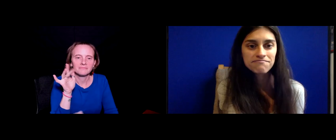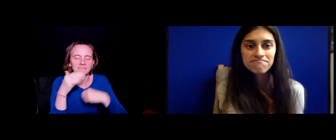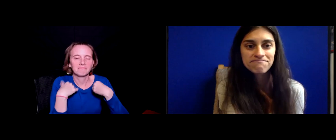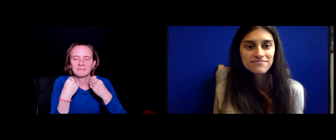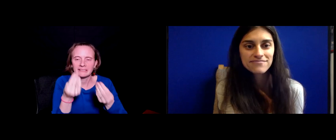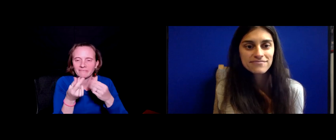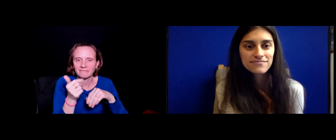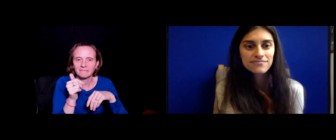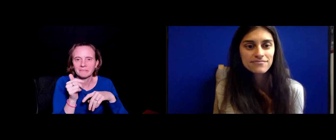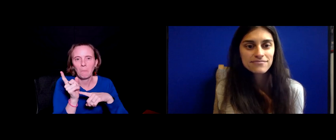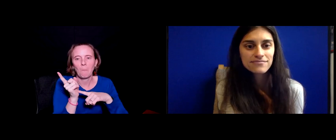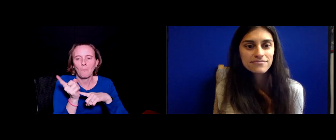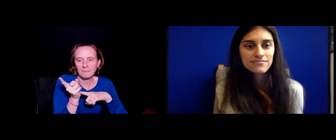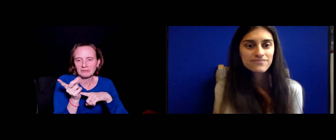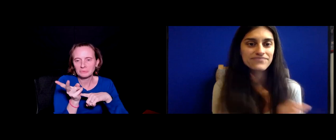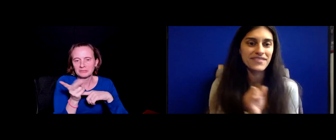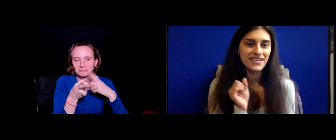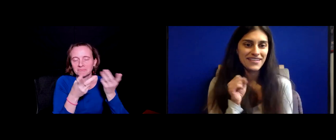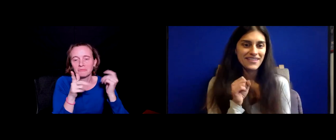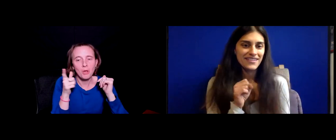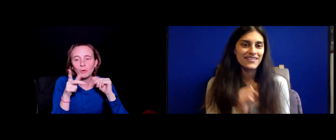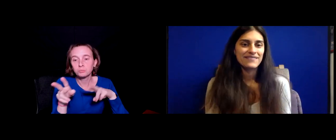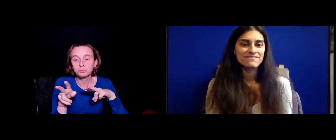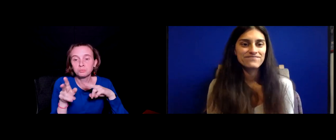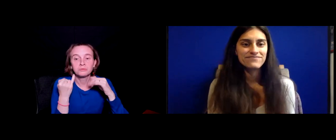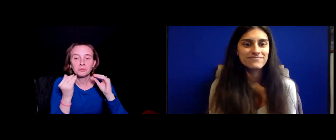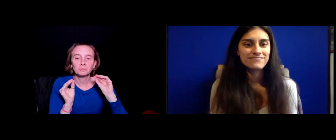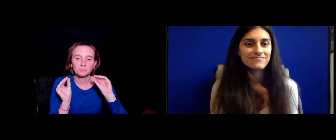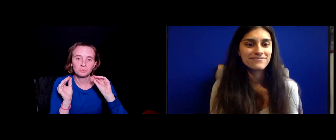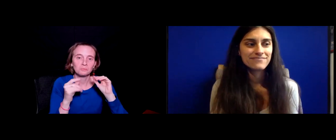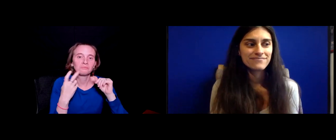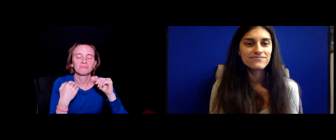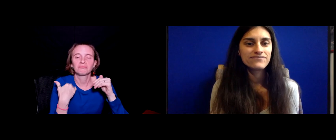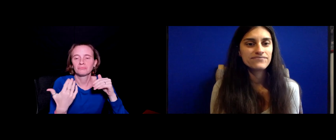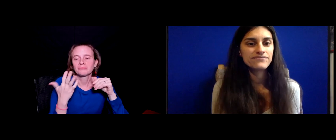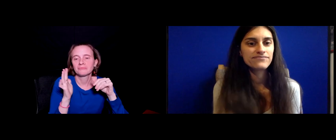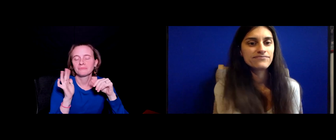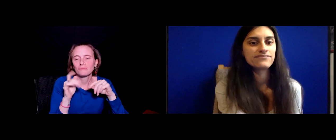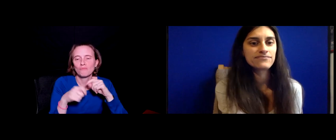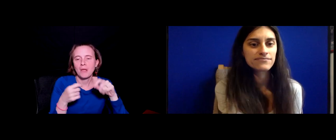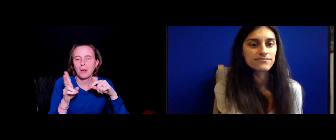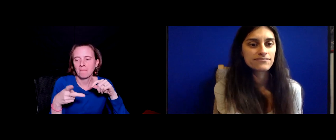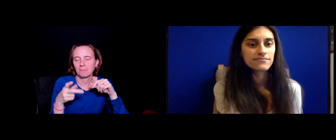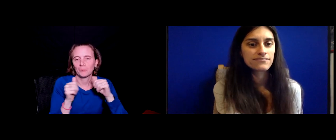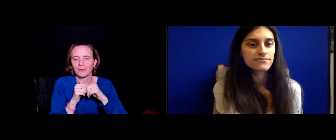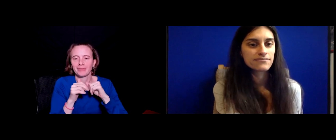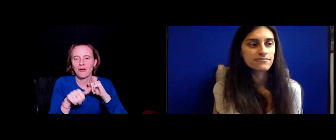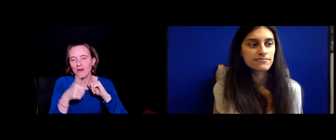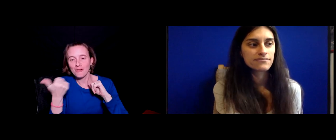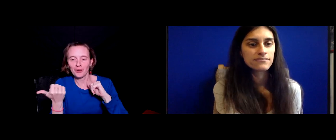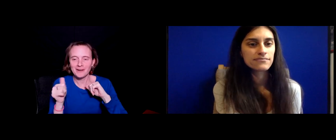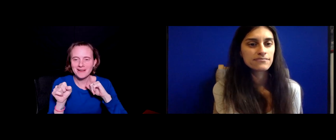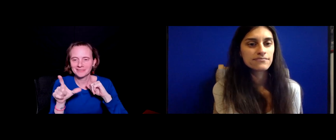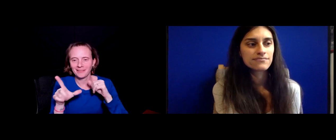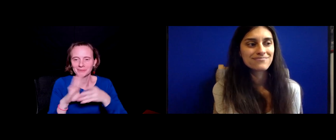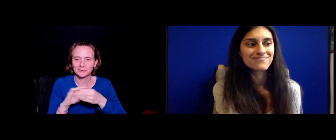And while we're waiting for people to ponder if they want to chime in, Laura, keep an eye on that. And